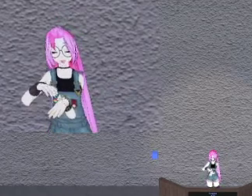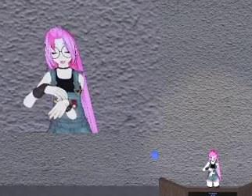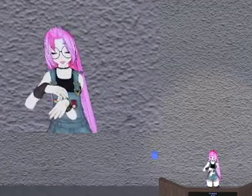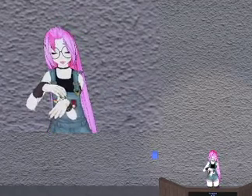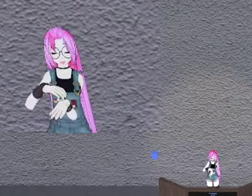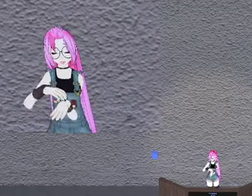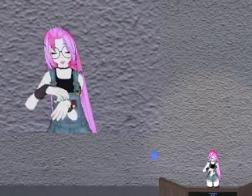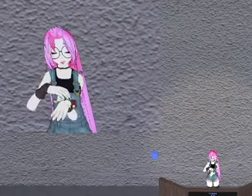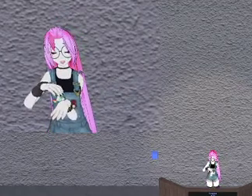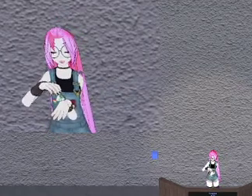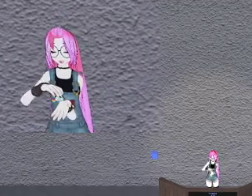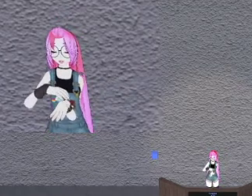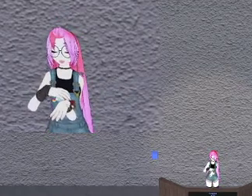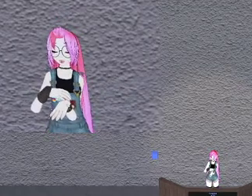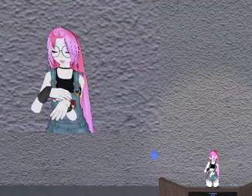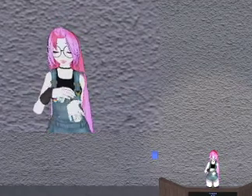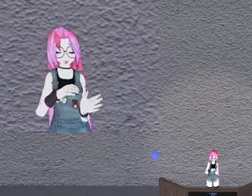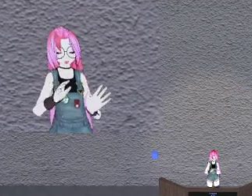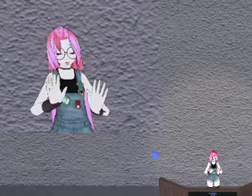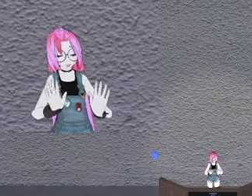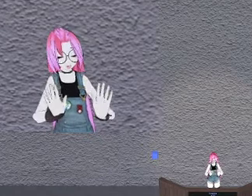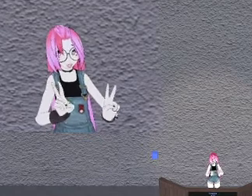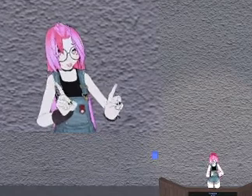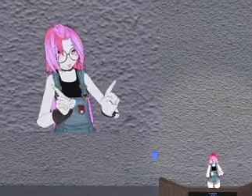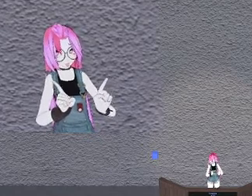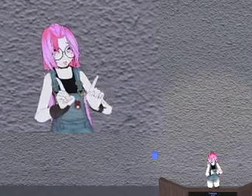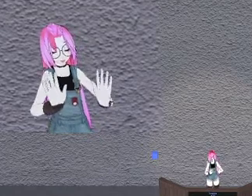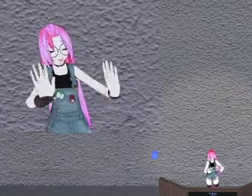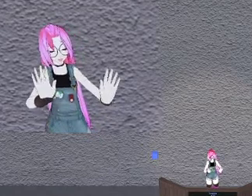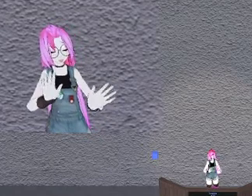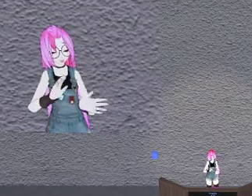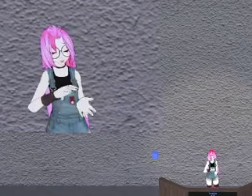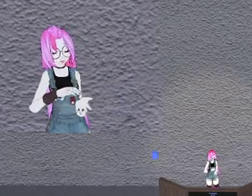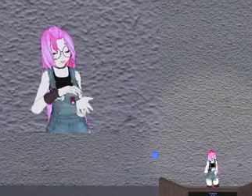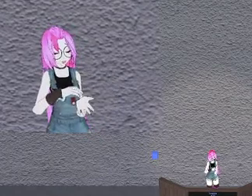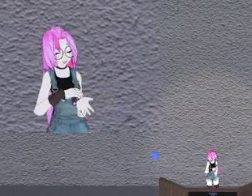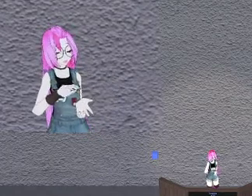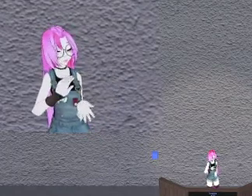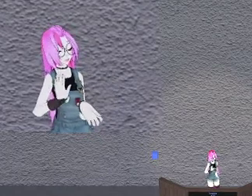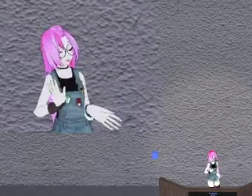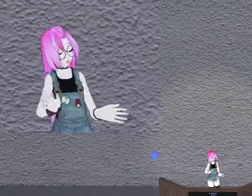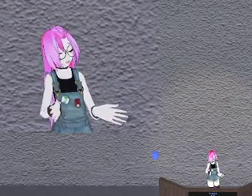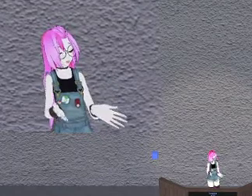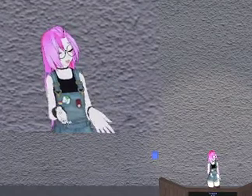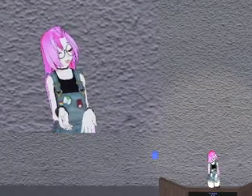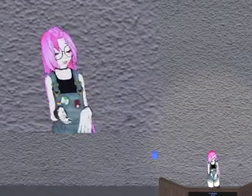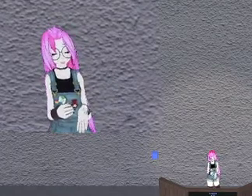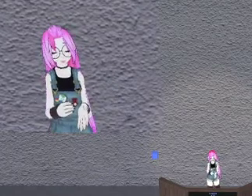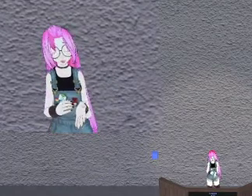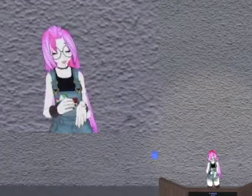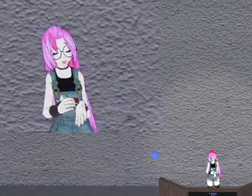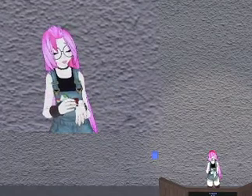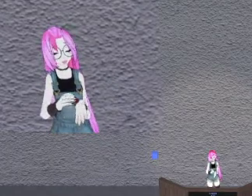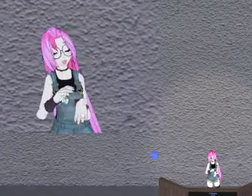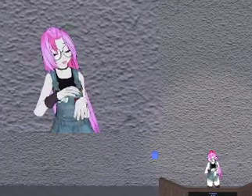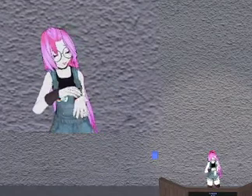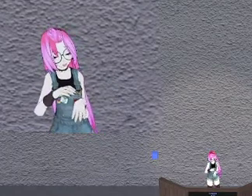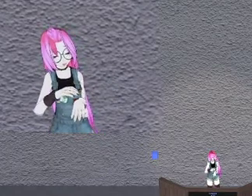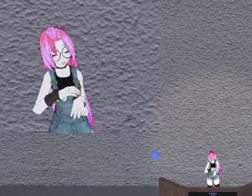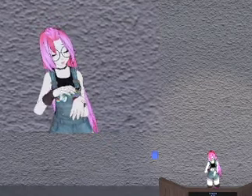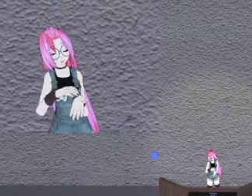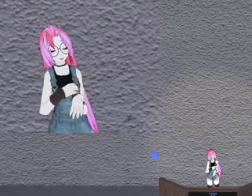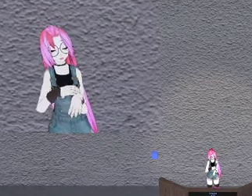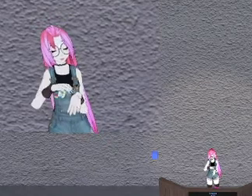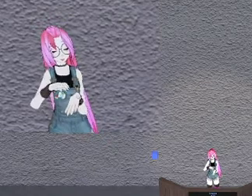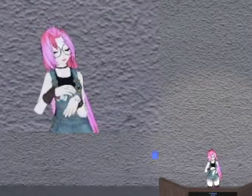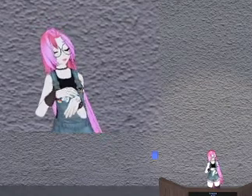for excuse or excuse me. So if you look kind of like bumped into someone, you're like, oh, excuse me. That works. But it could also be like, I forgive